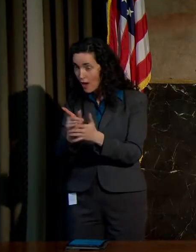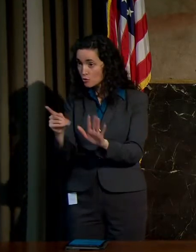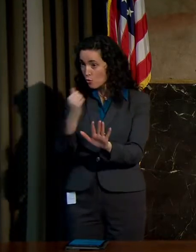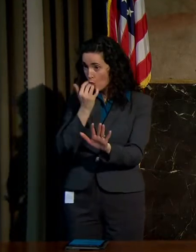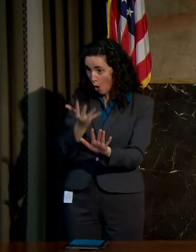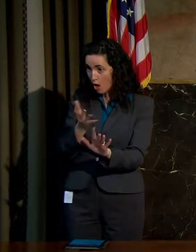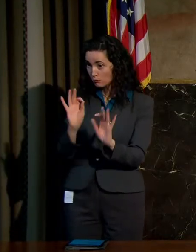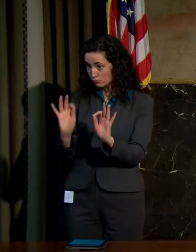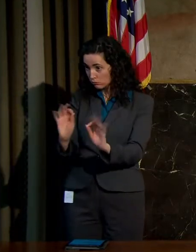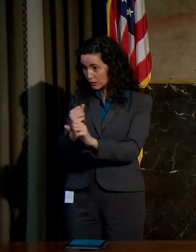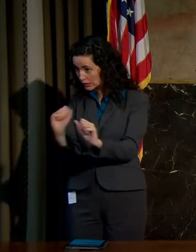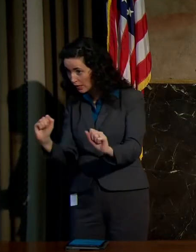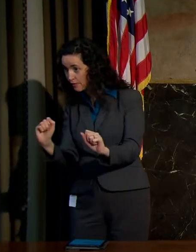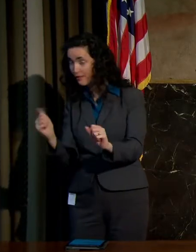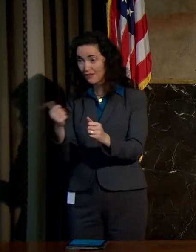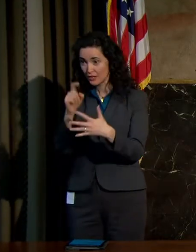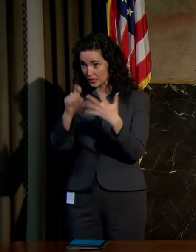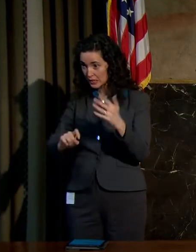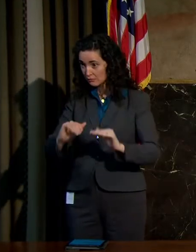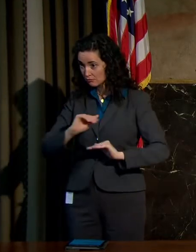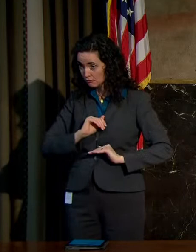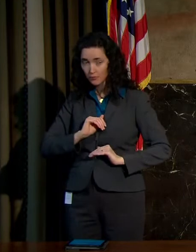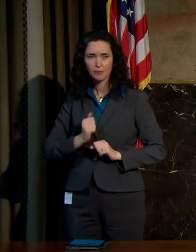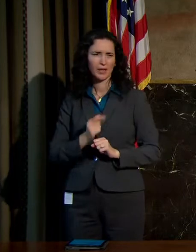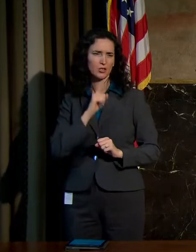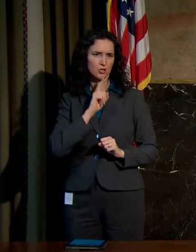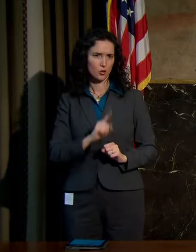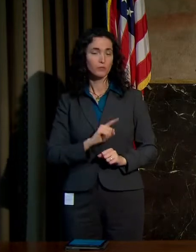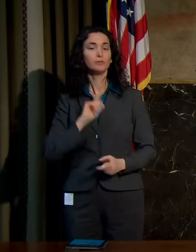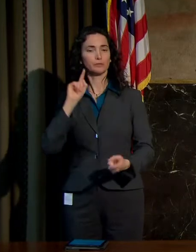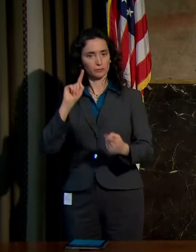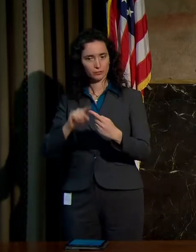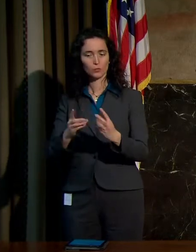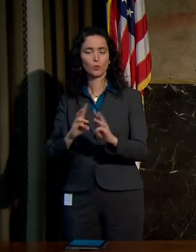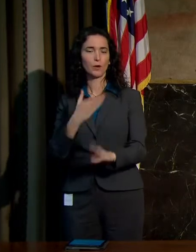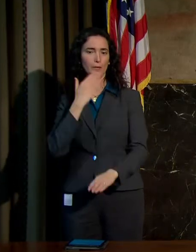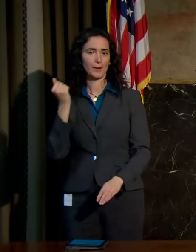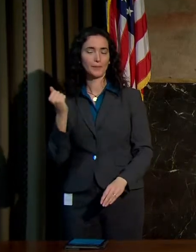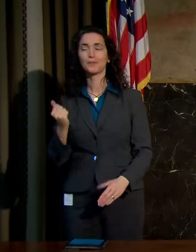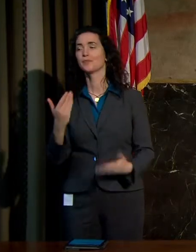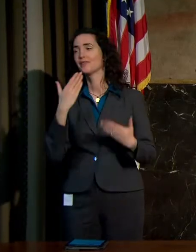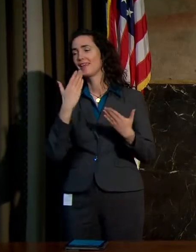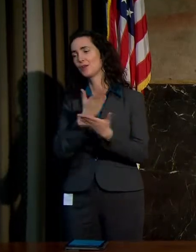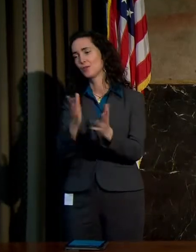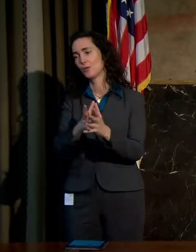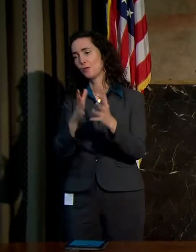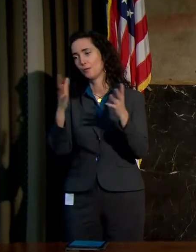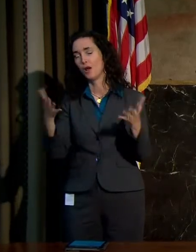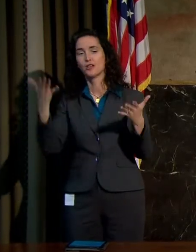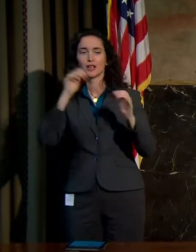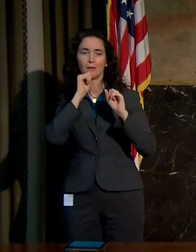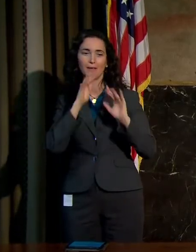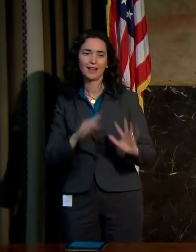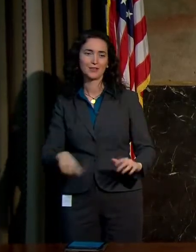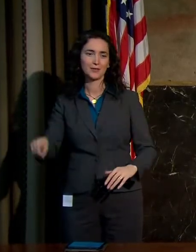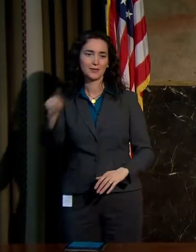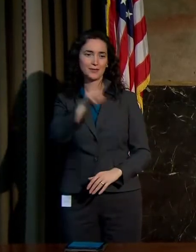warm and that they have what they need to get by until the weather warms up again. Thank you all very much, and God bless.